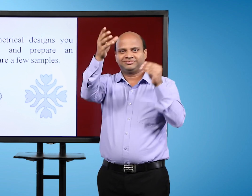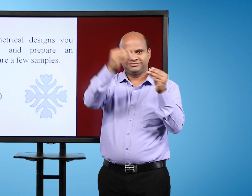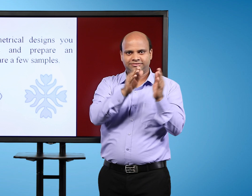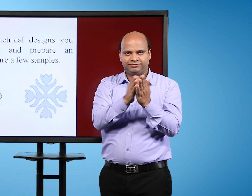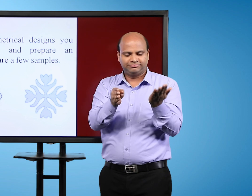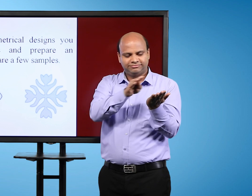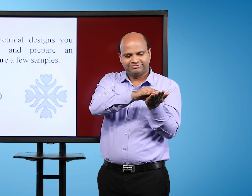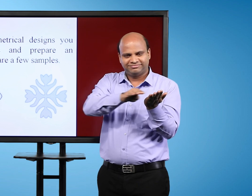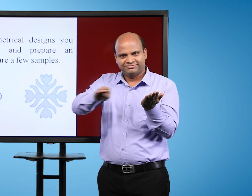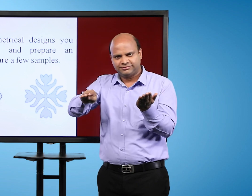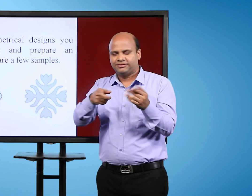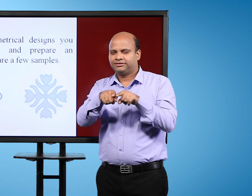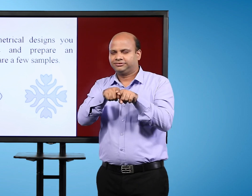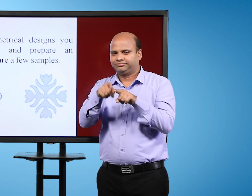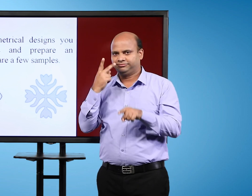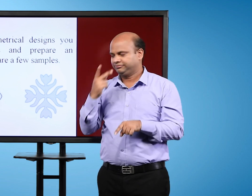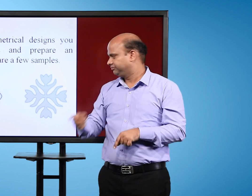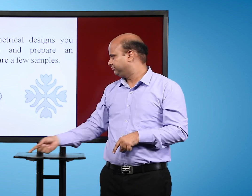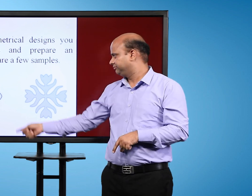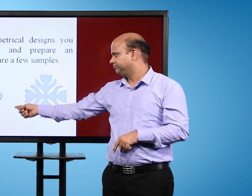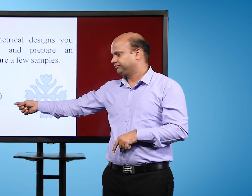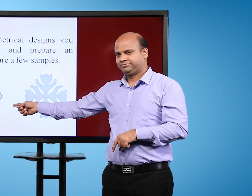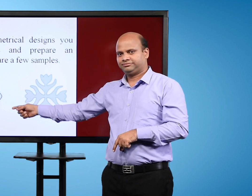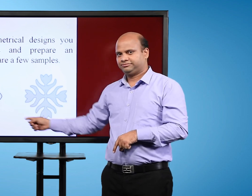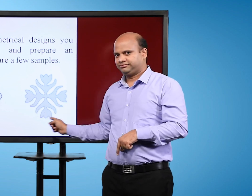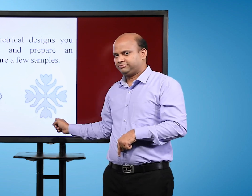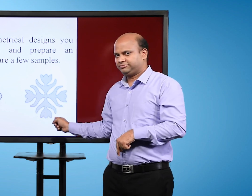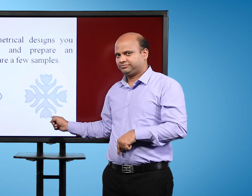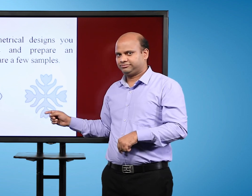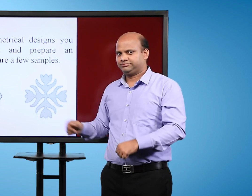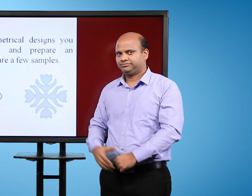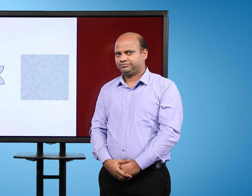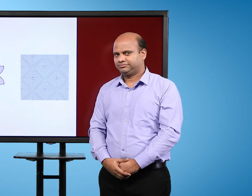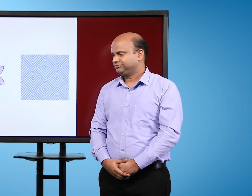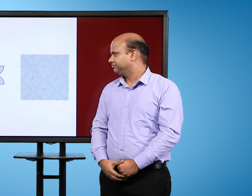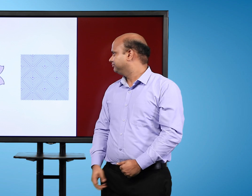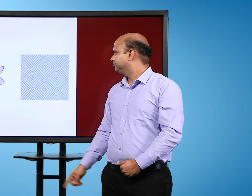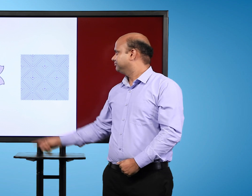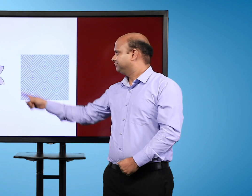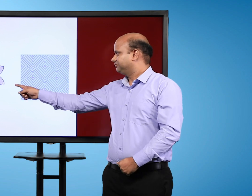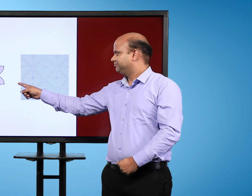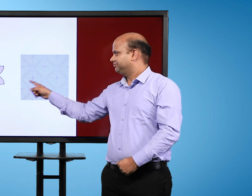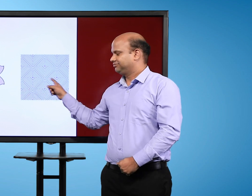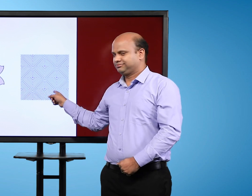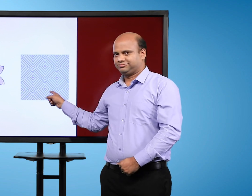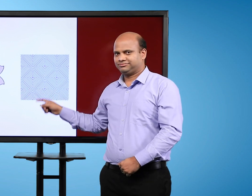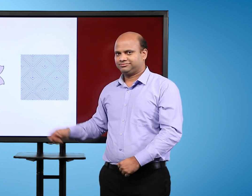Here are a few samples. We have some figures of different objects with lines of symmetries.